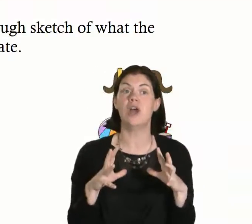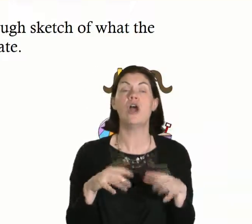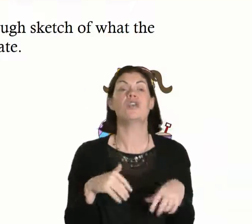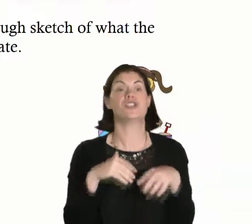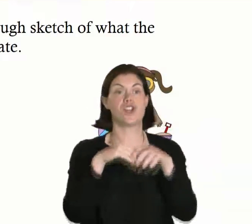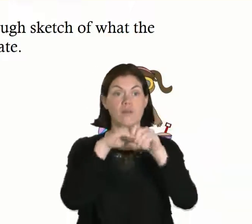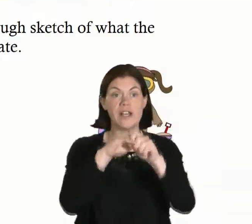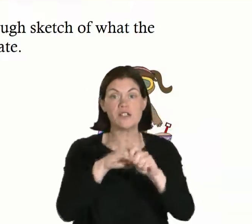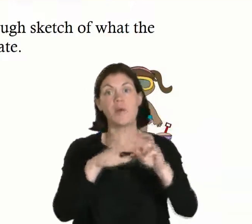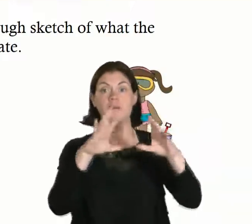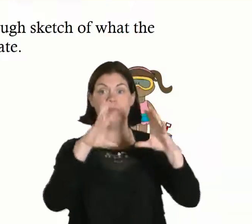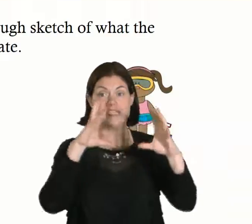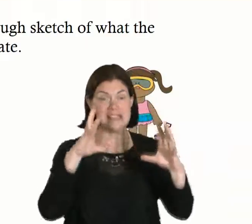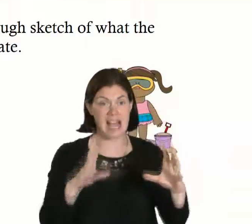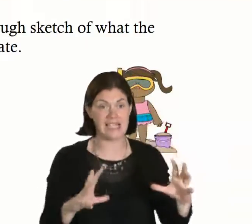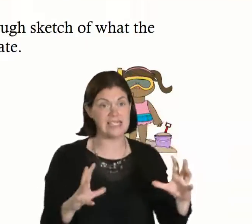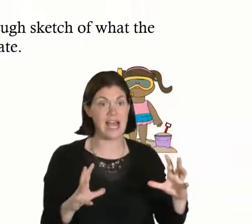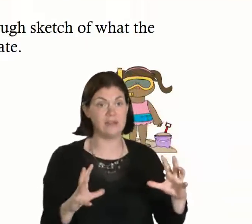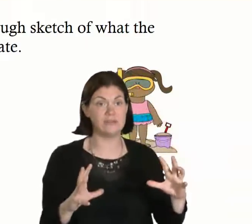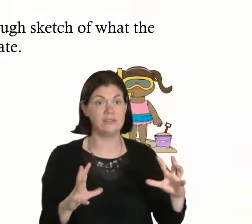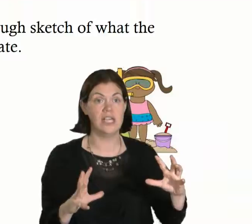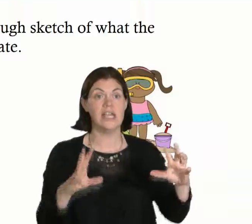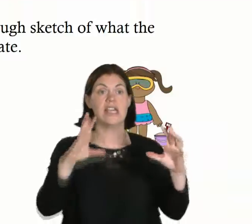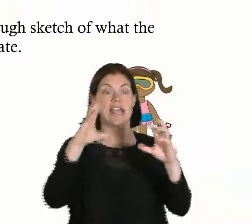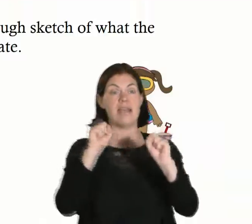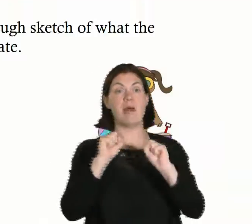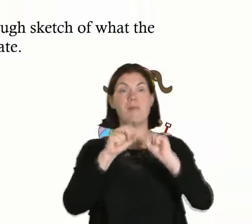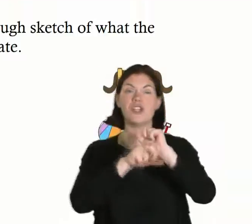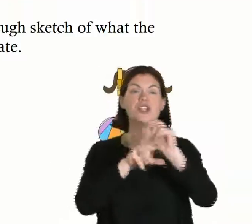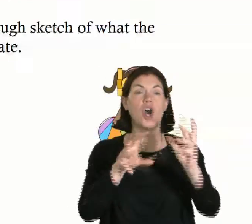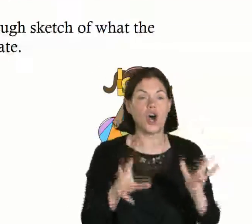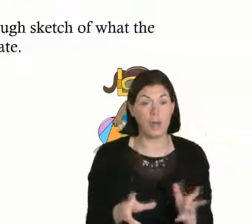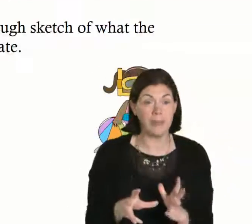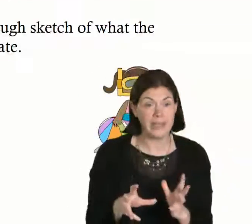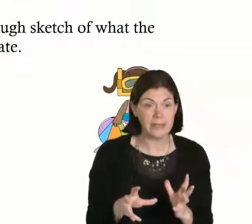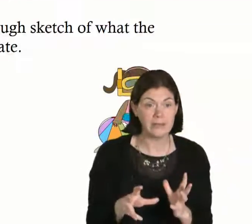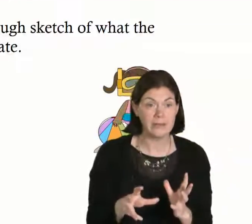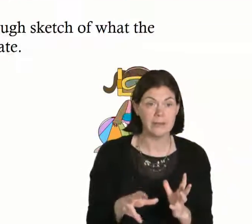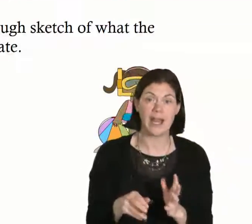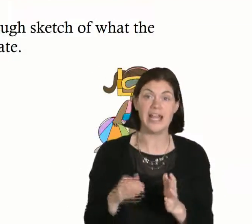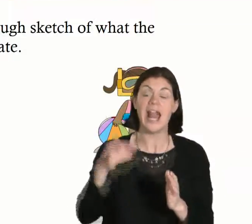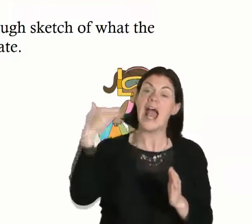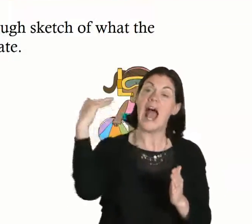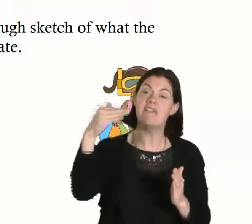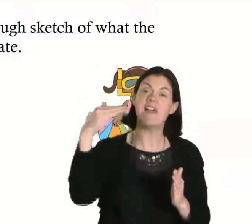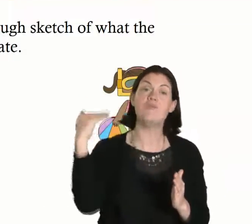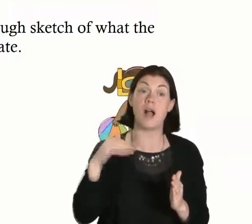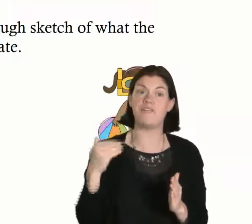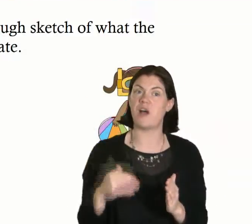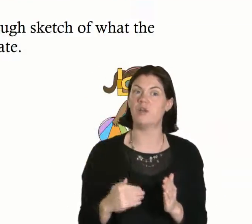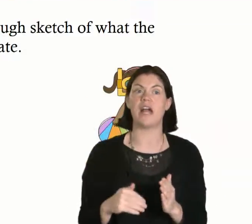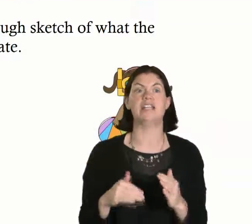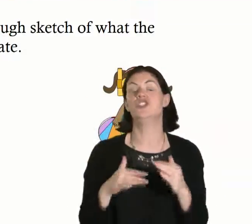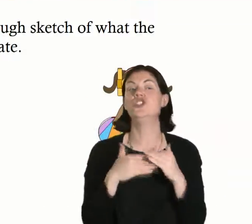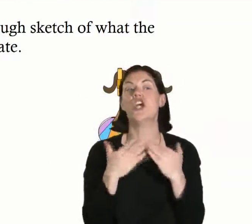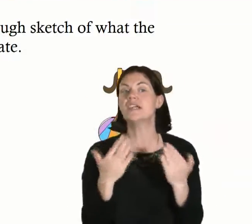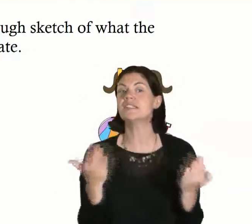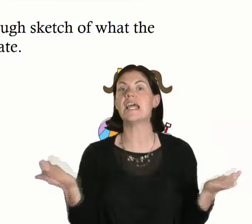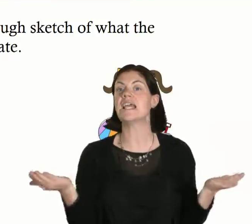Me, the songwriters probably sat down, came up with a topic, right? And then rough